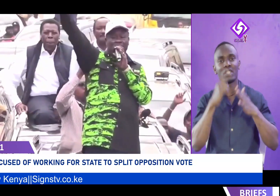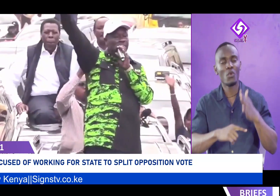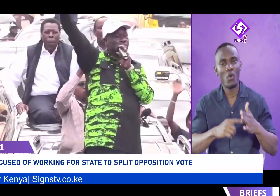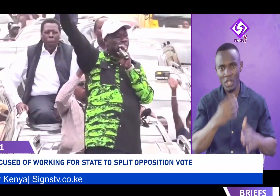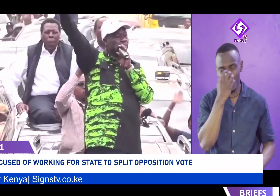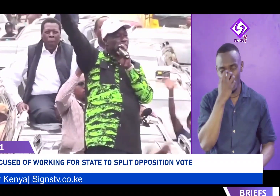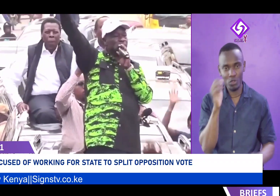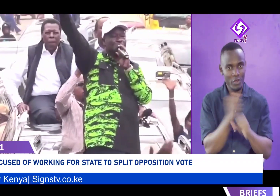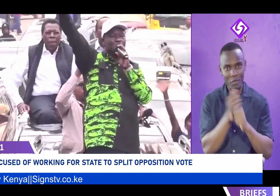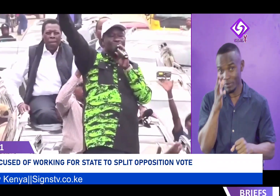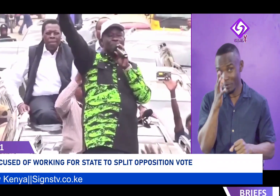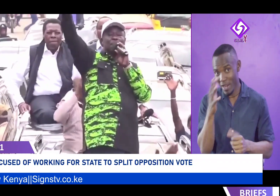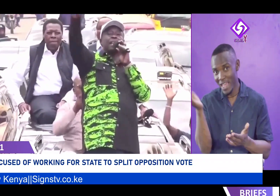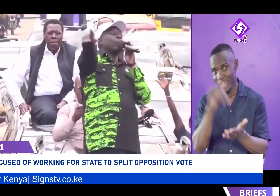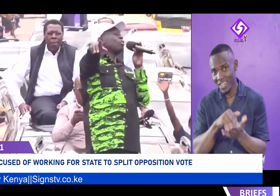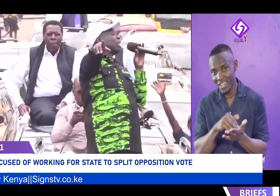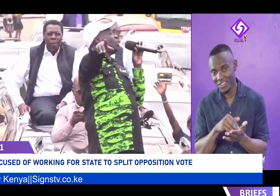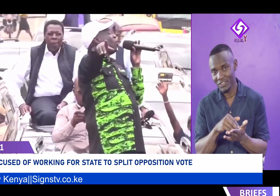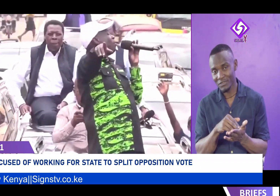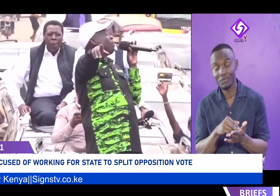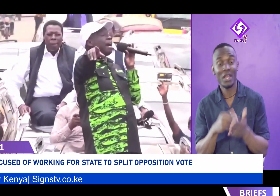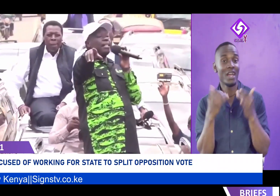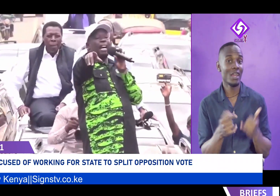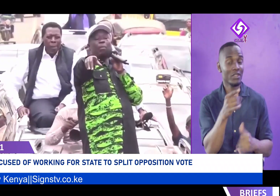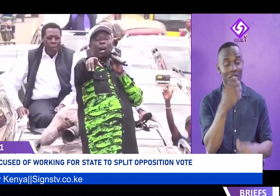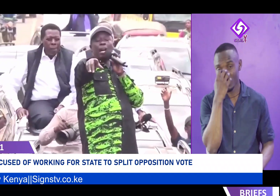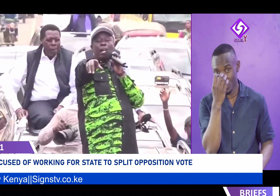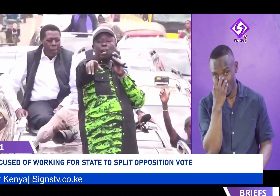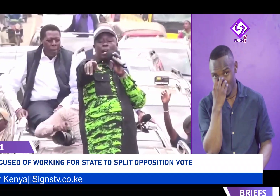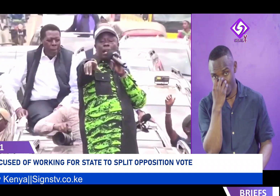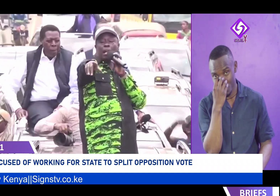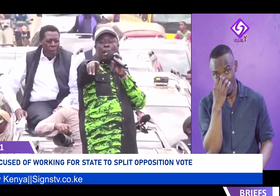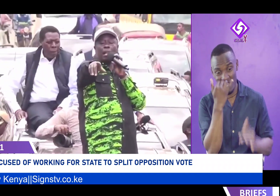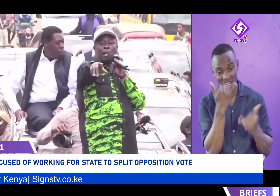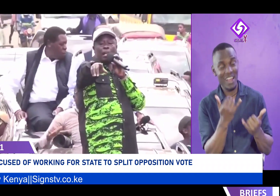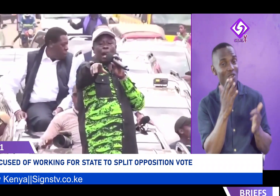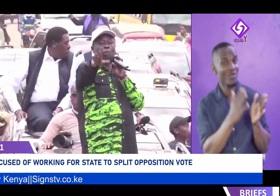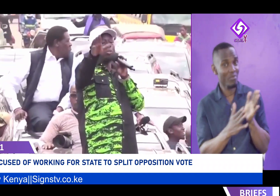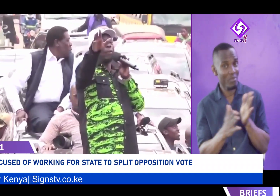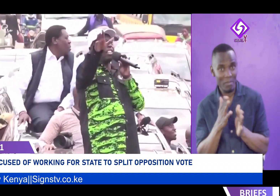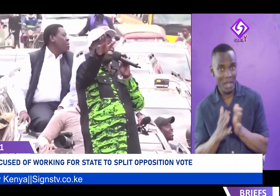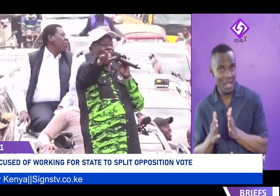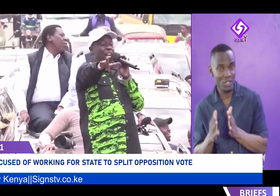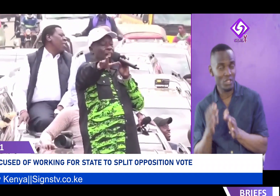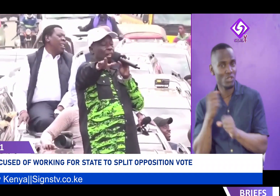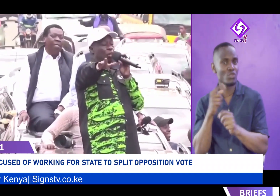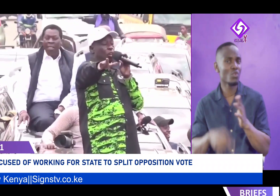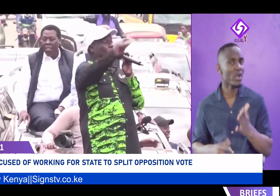tena? Sasa huyu Kasongo amepanga jama ya kutawanyisha